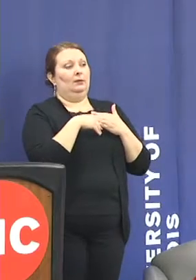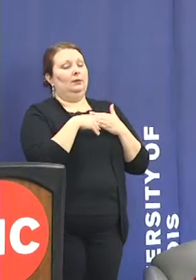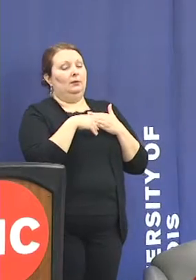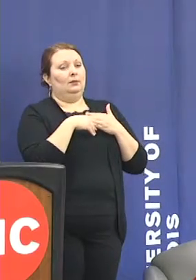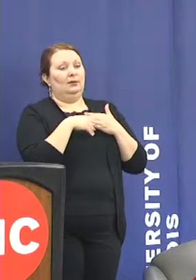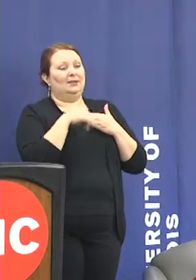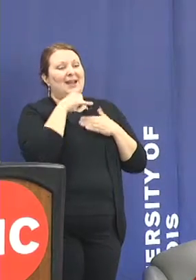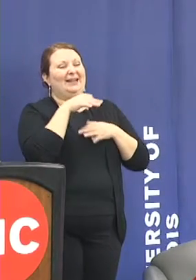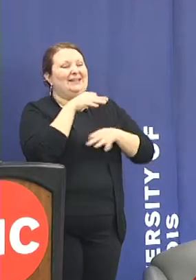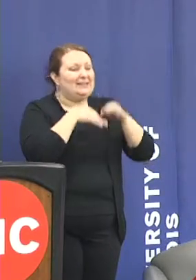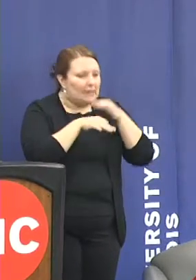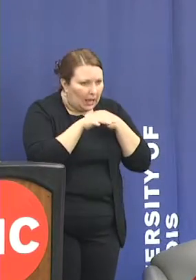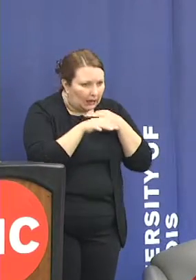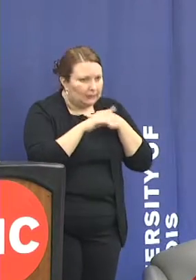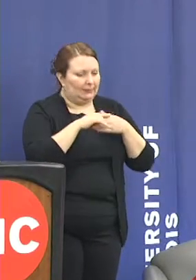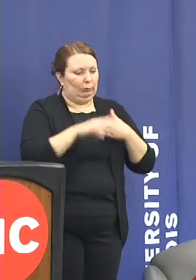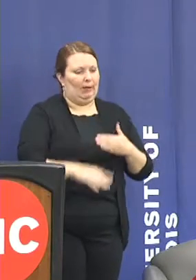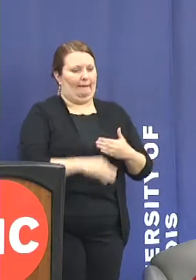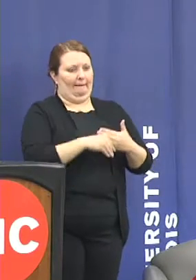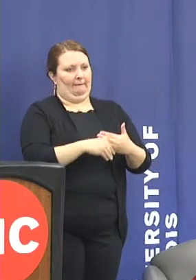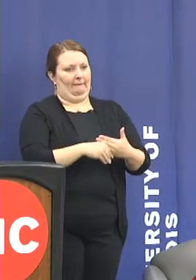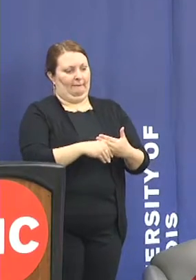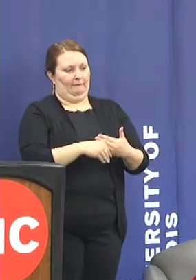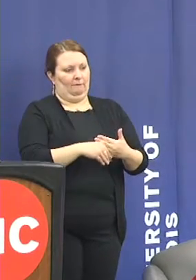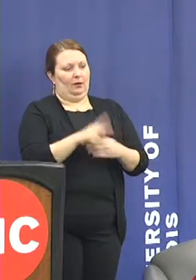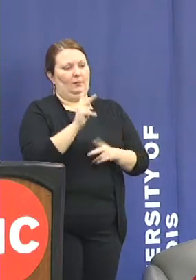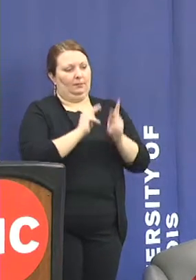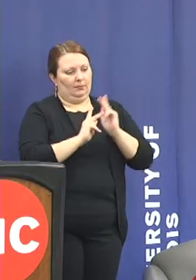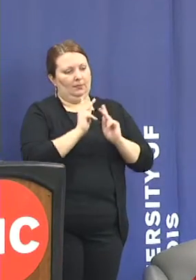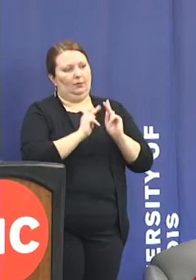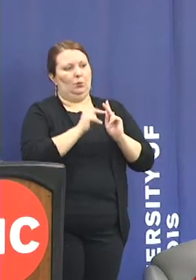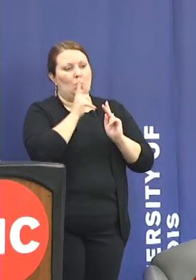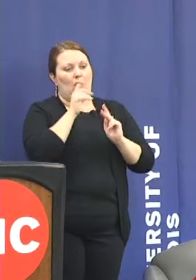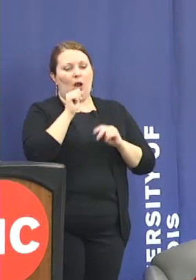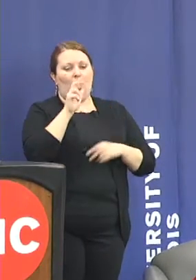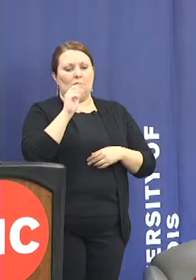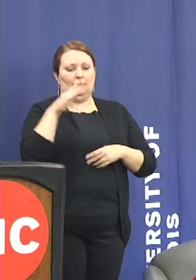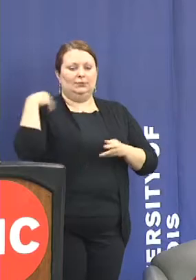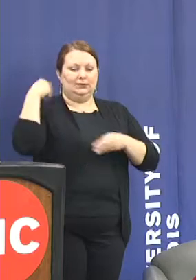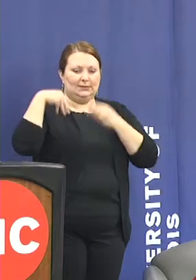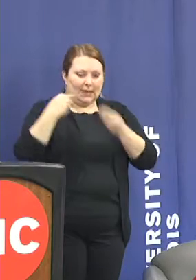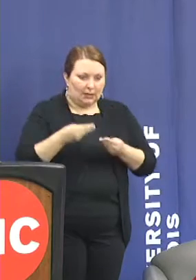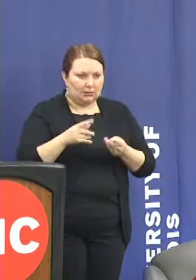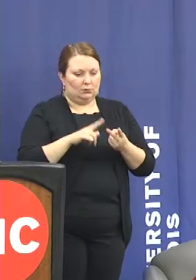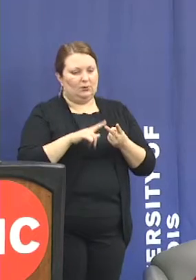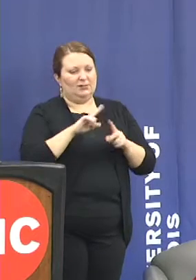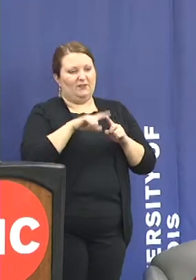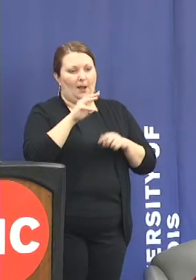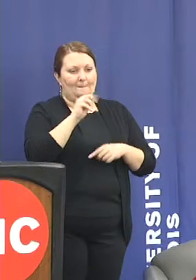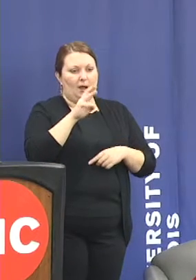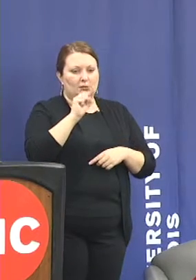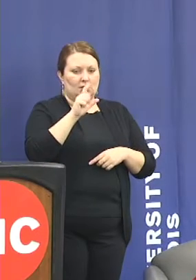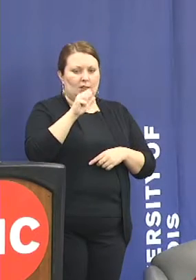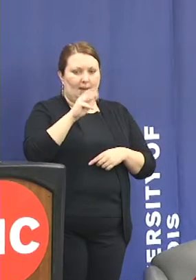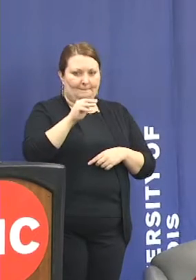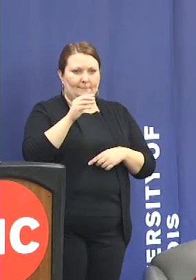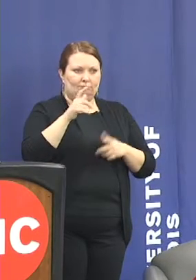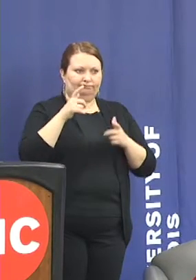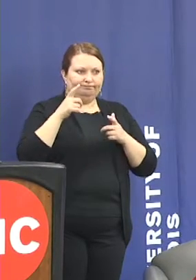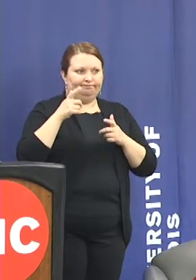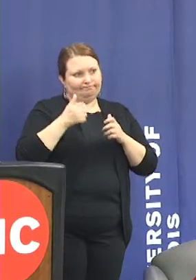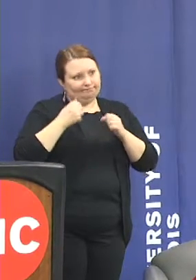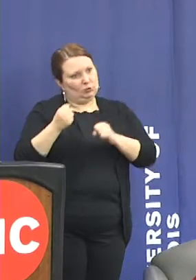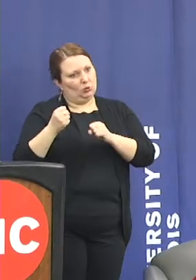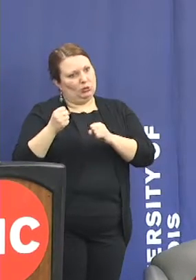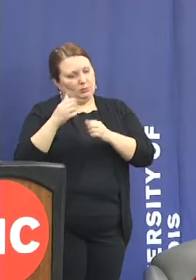a in place of it, for people of Arab descent and also different Muslim majority countries, it's